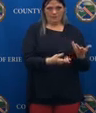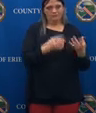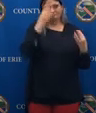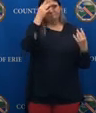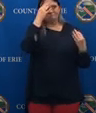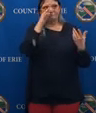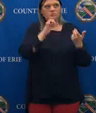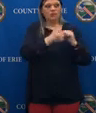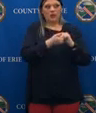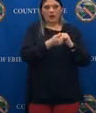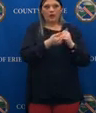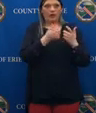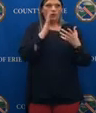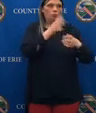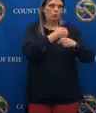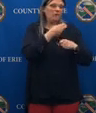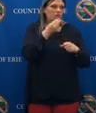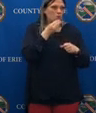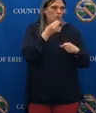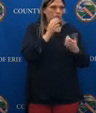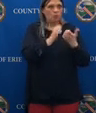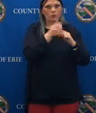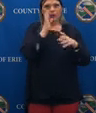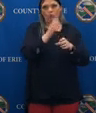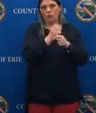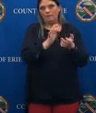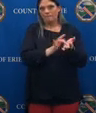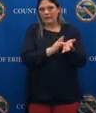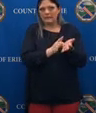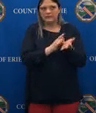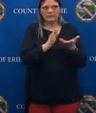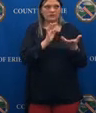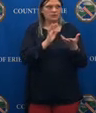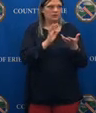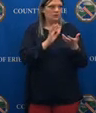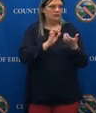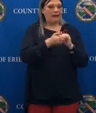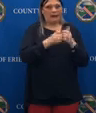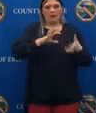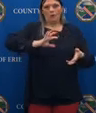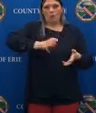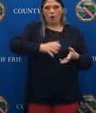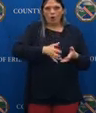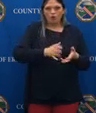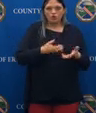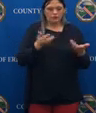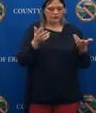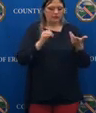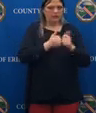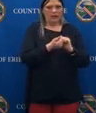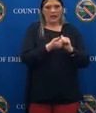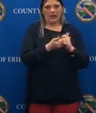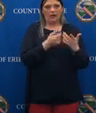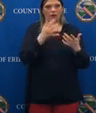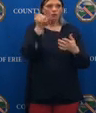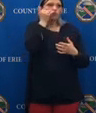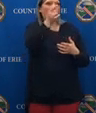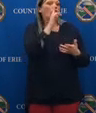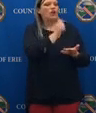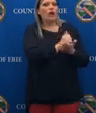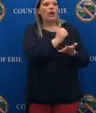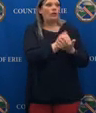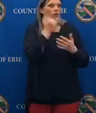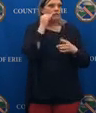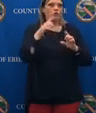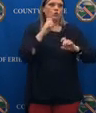about, how are you going to get food? How are you going to get medication? How are you going to get your laundry done? How are you going to call for help if you need